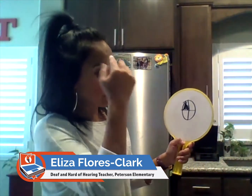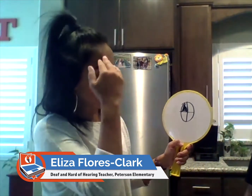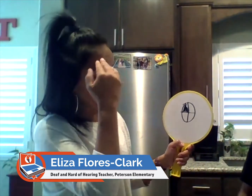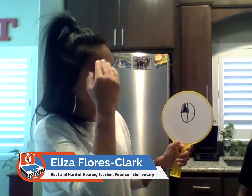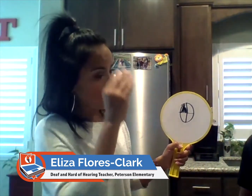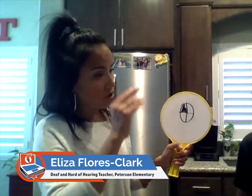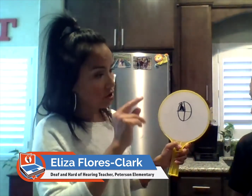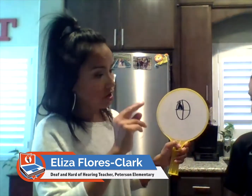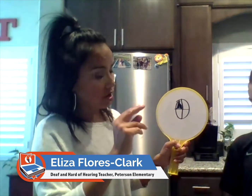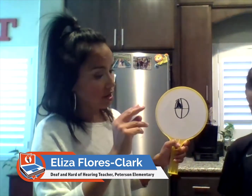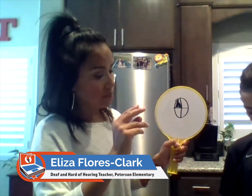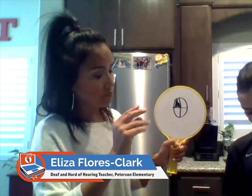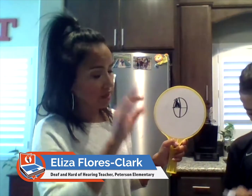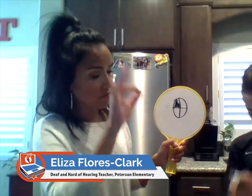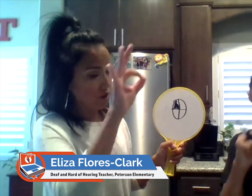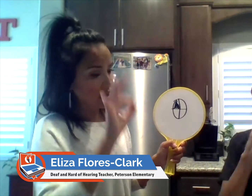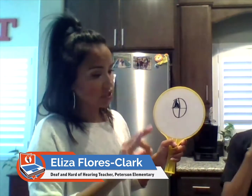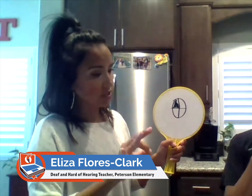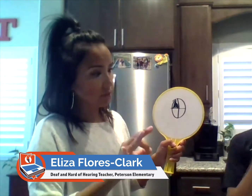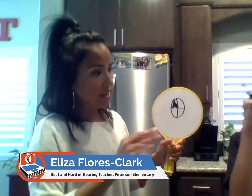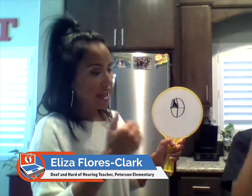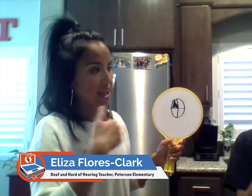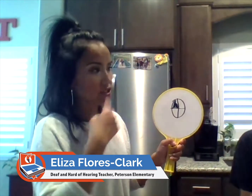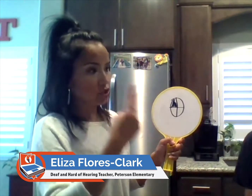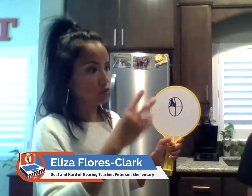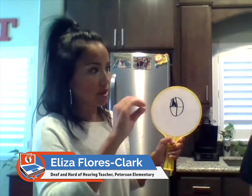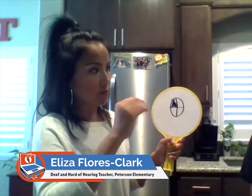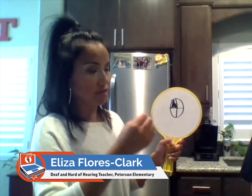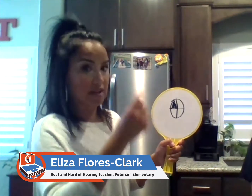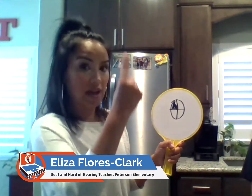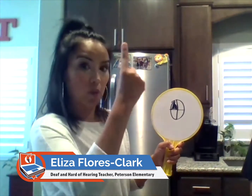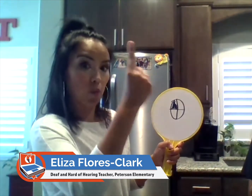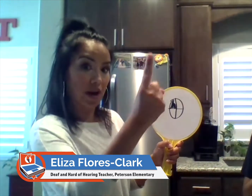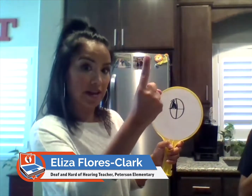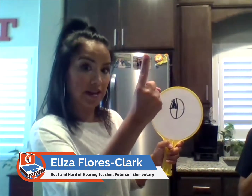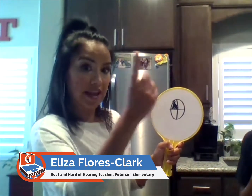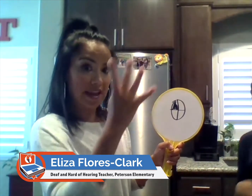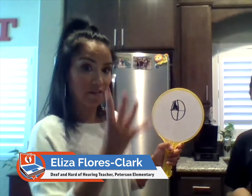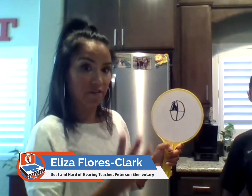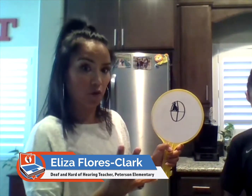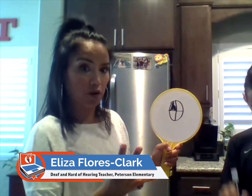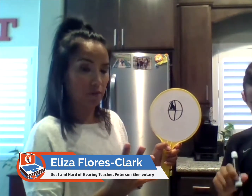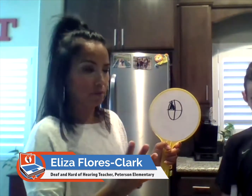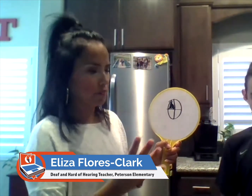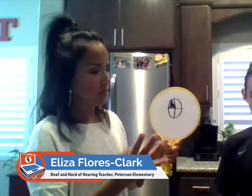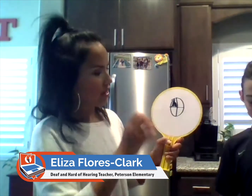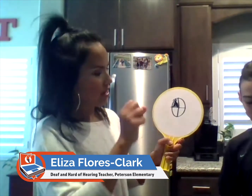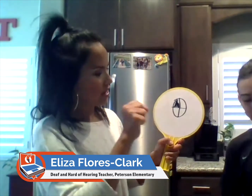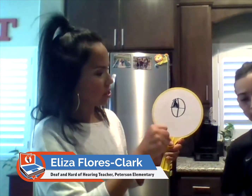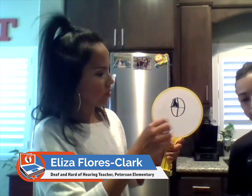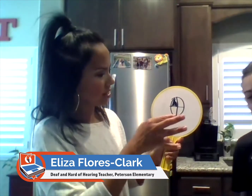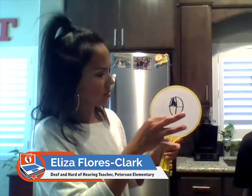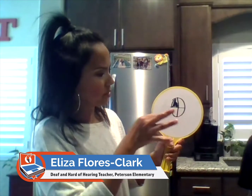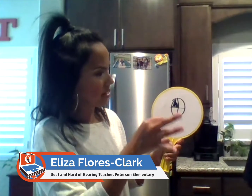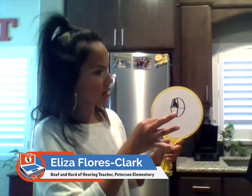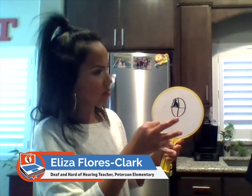that our fraction has two numbers in it, a 1 and a 4. Can you explain to